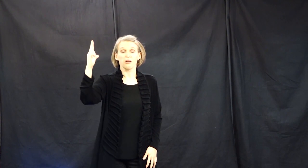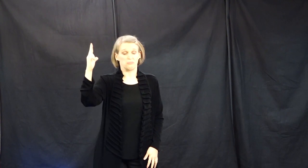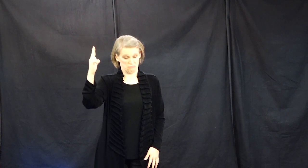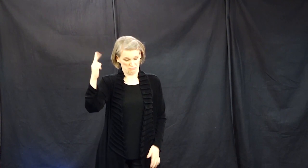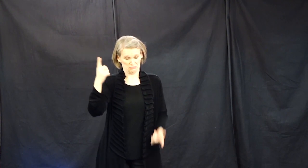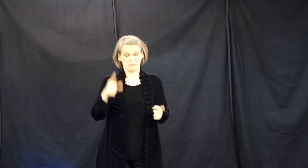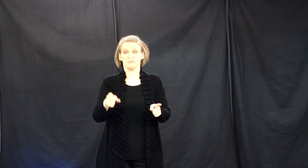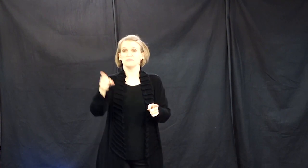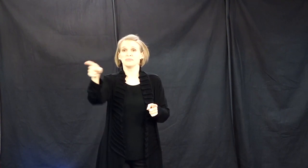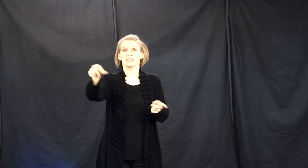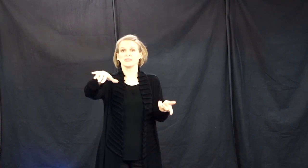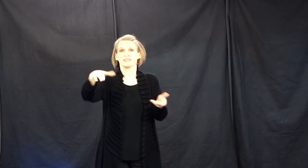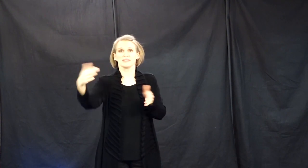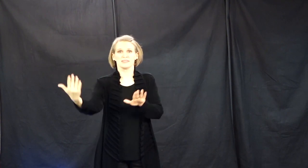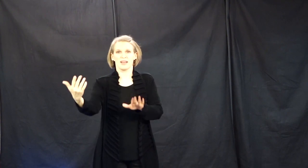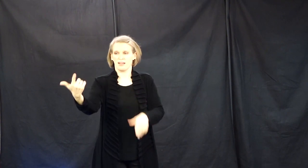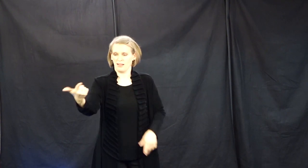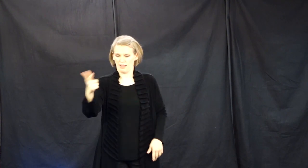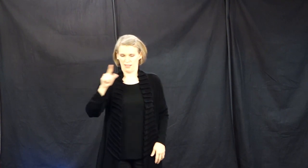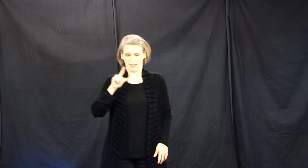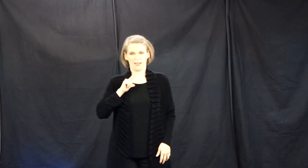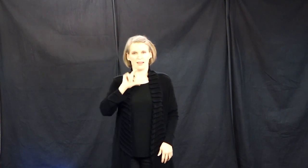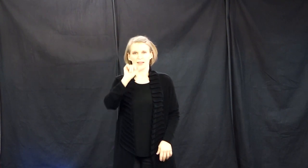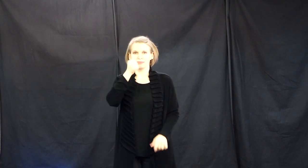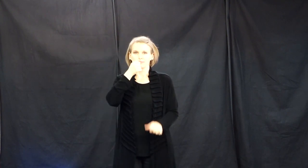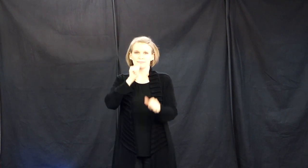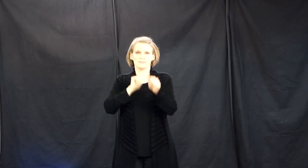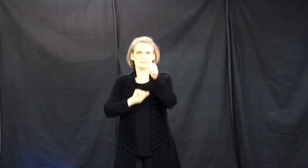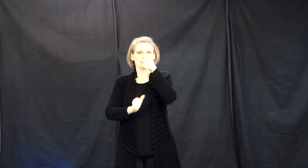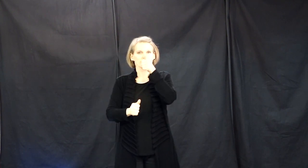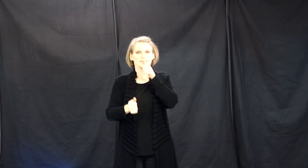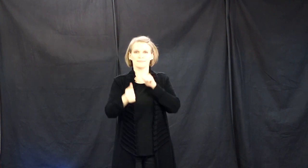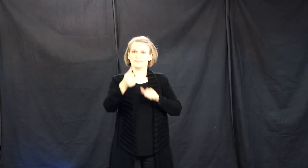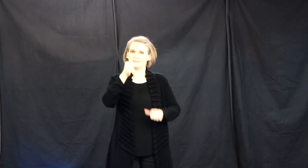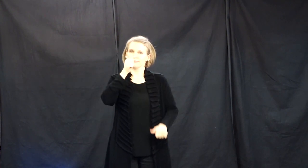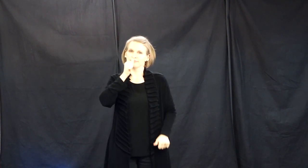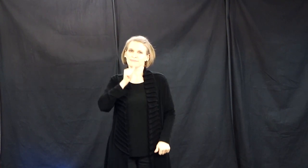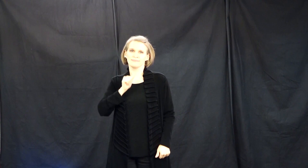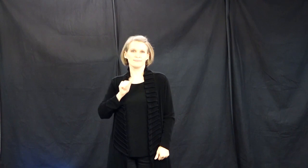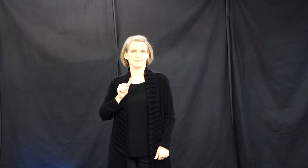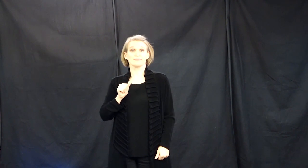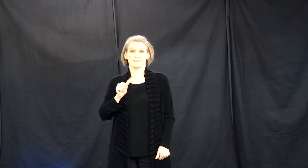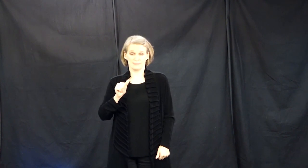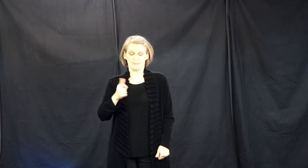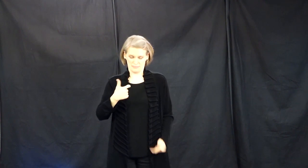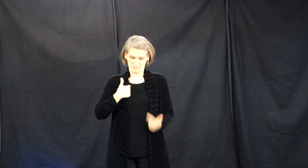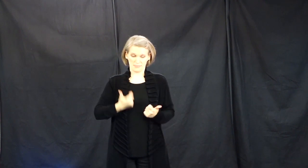one who paid for it. I survived, but I paid for it.